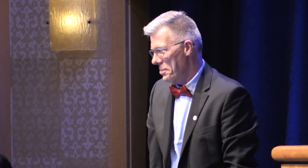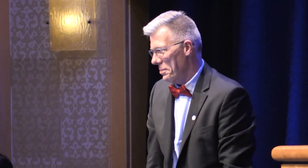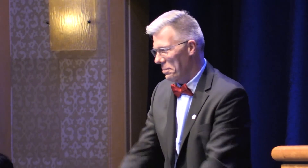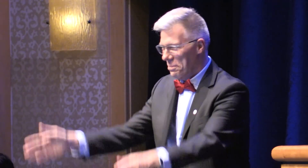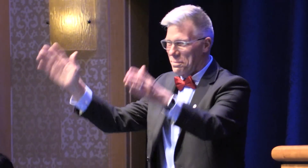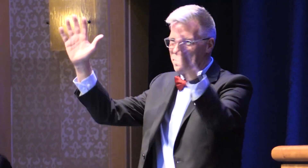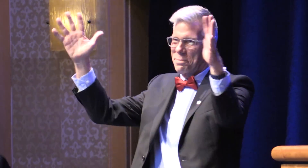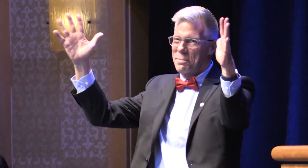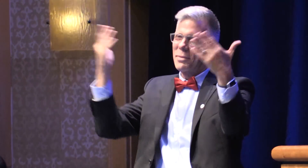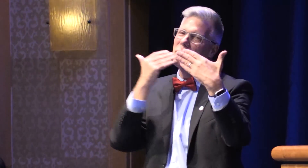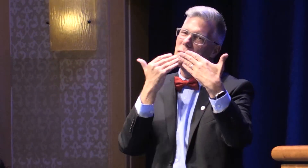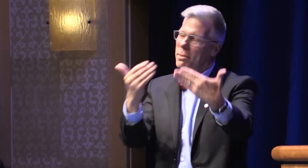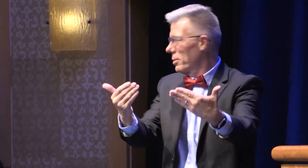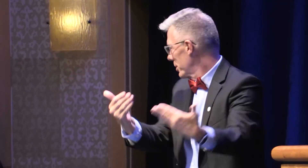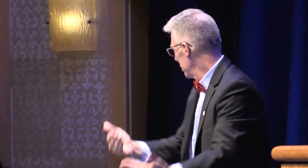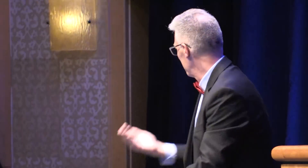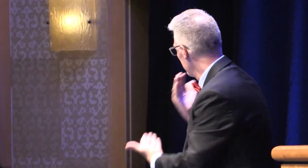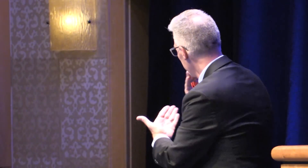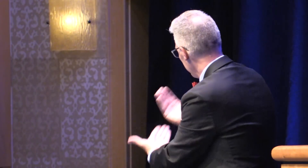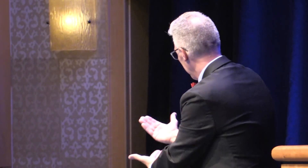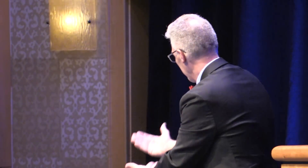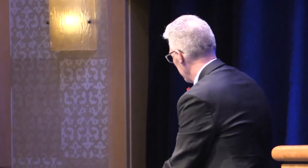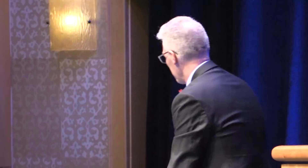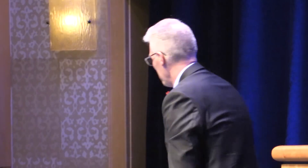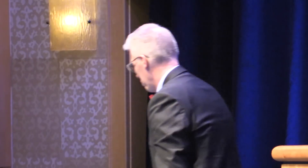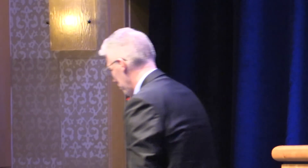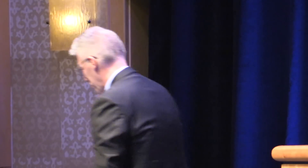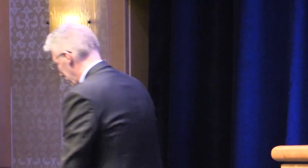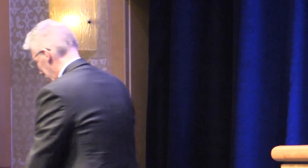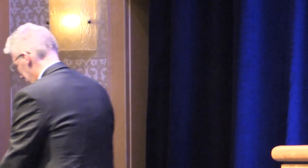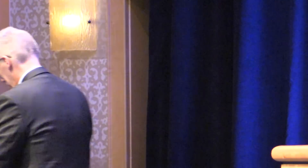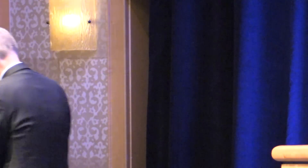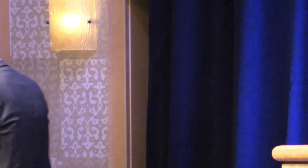years and have another amazing person on board such as Claude.